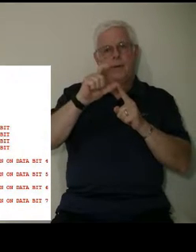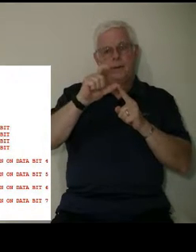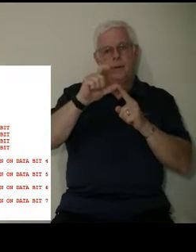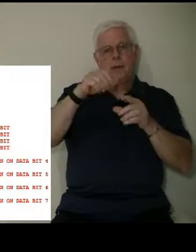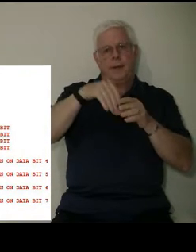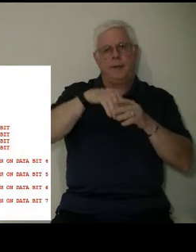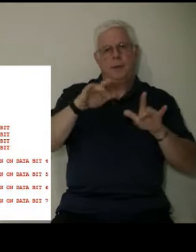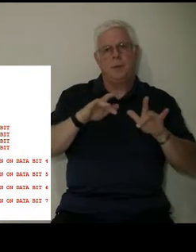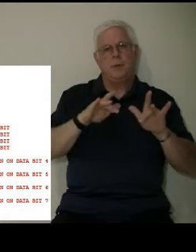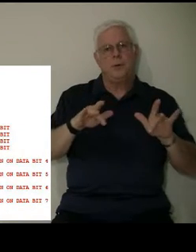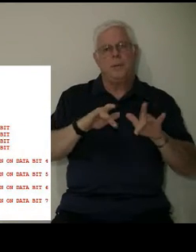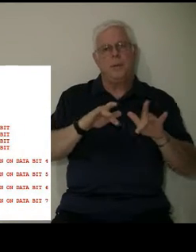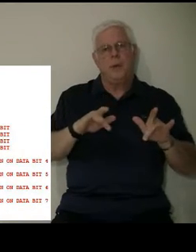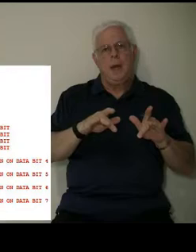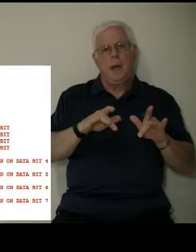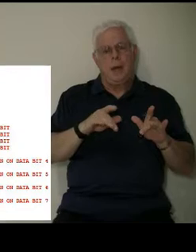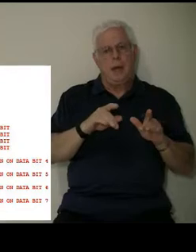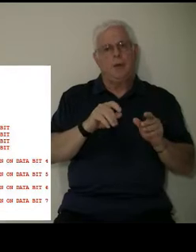character in the computer and